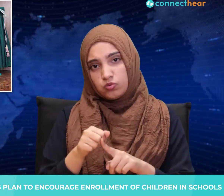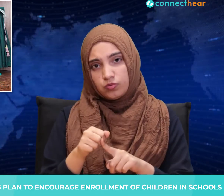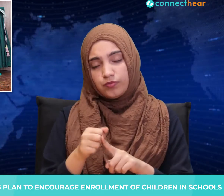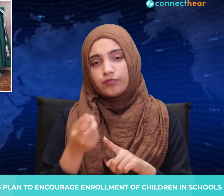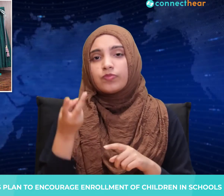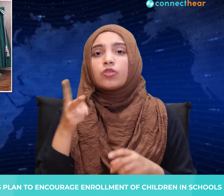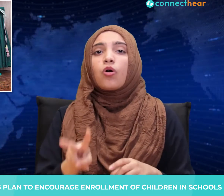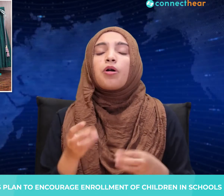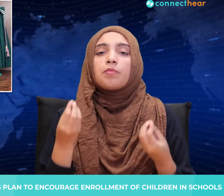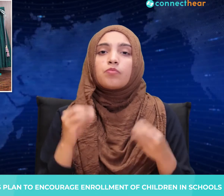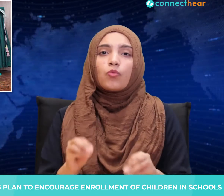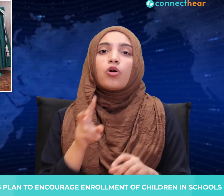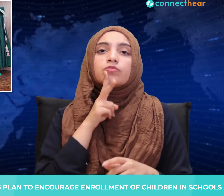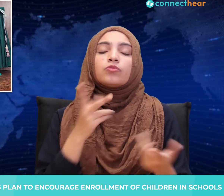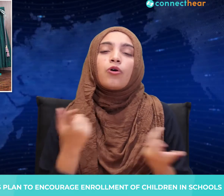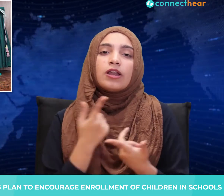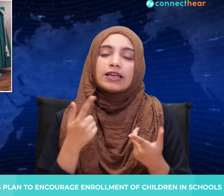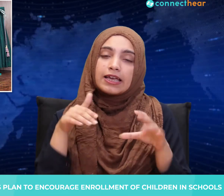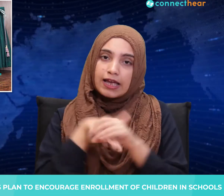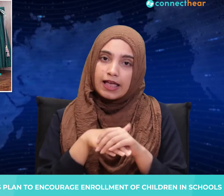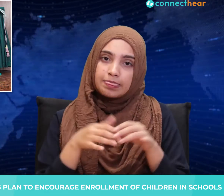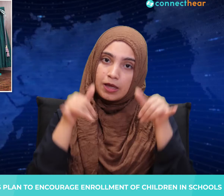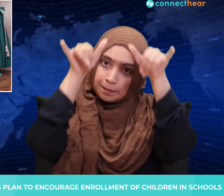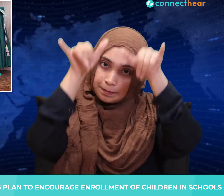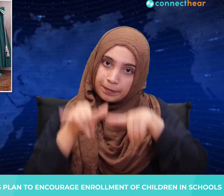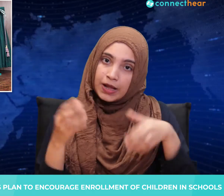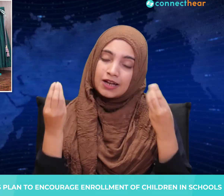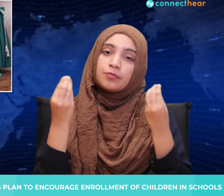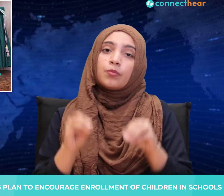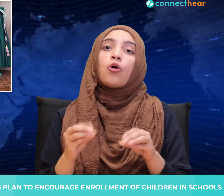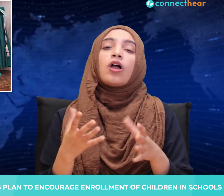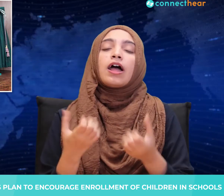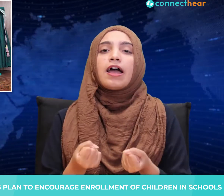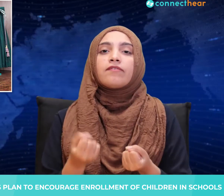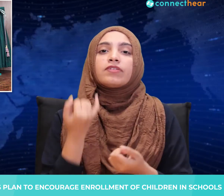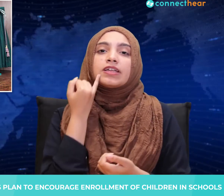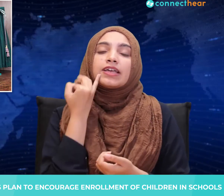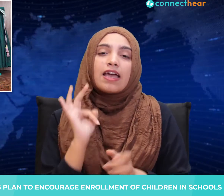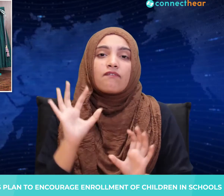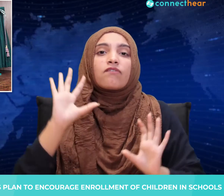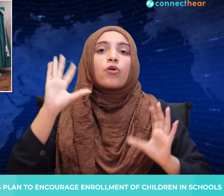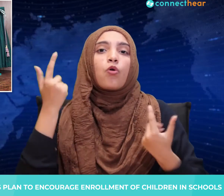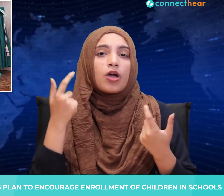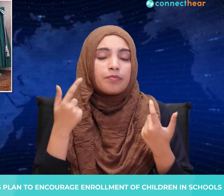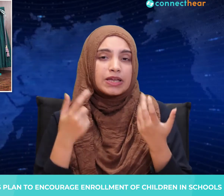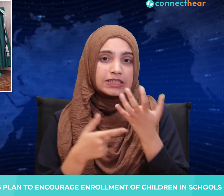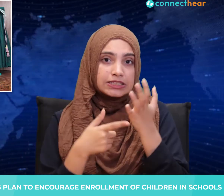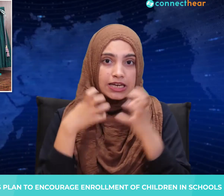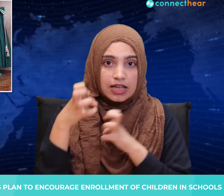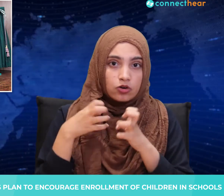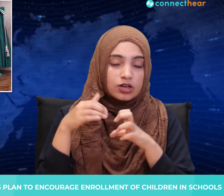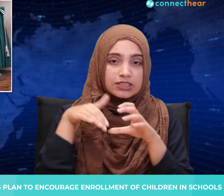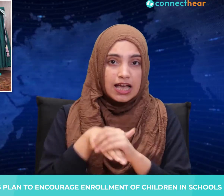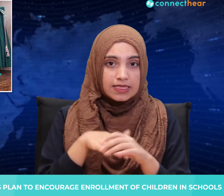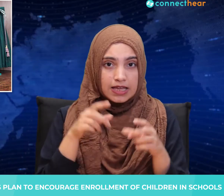He directed to introduce a plan of reward and punishment for the education system so that